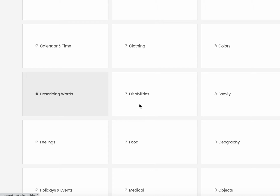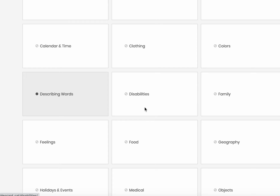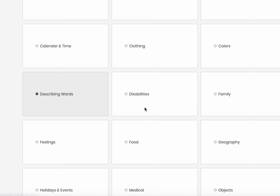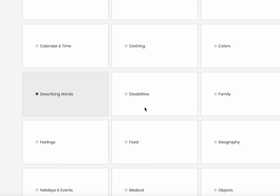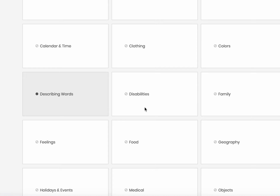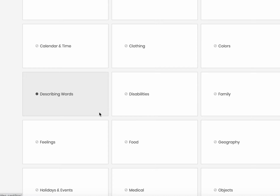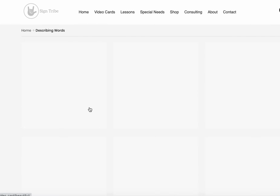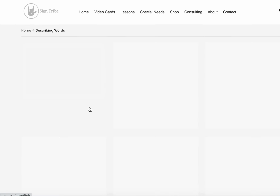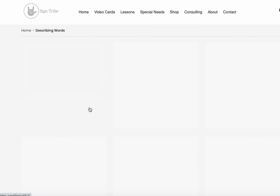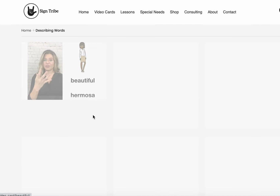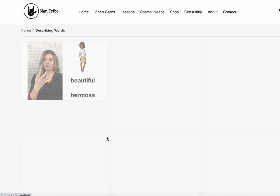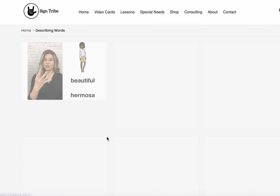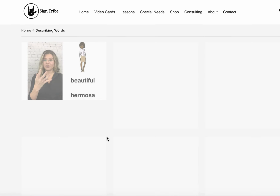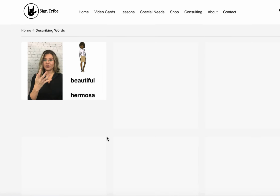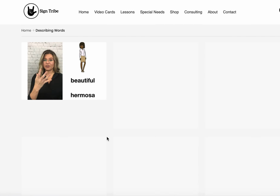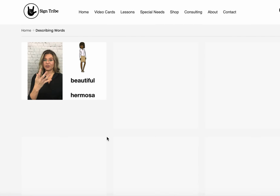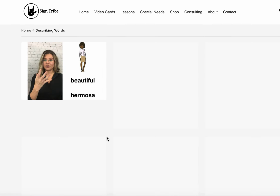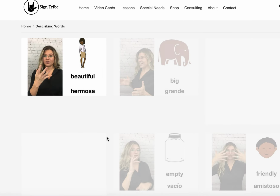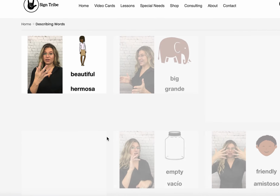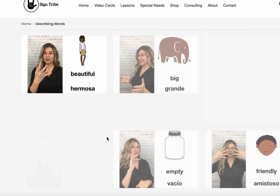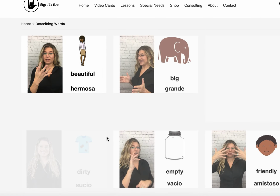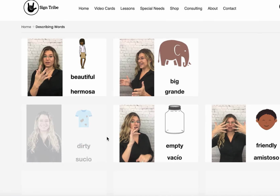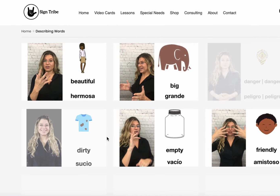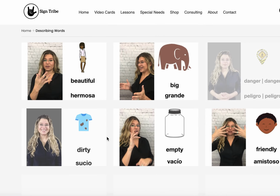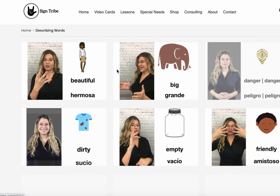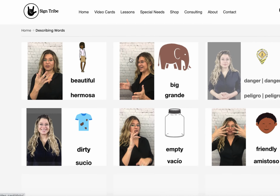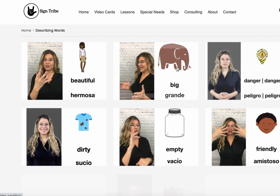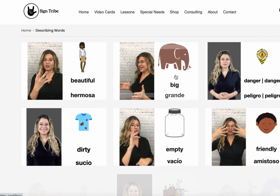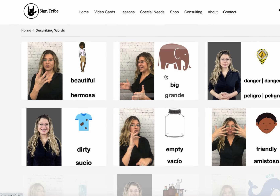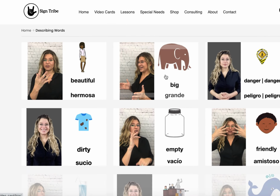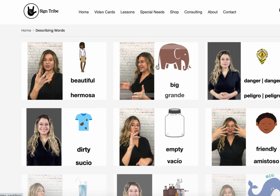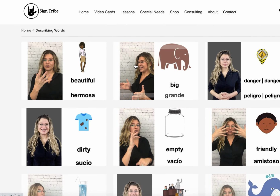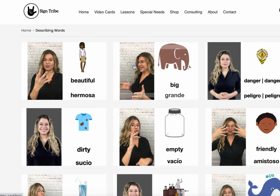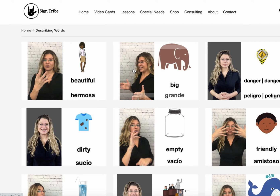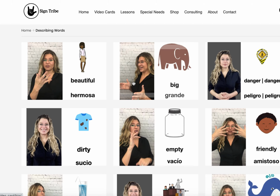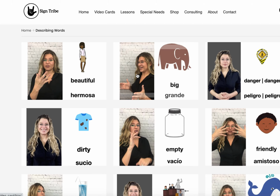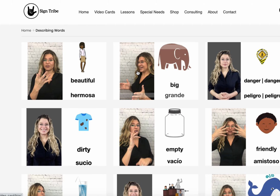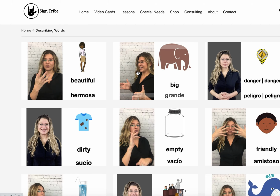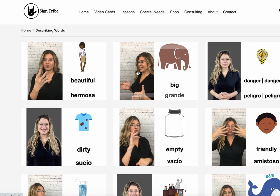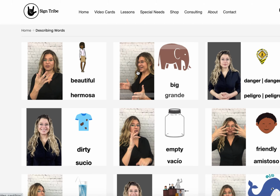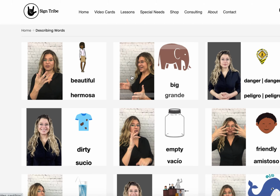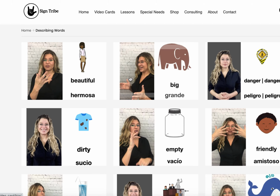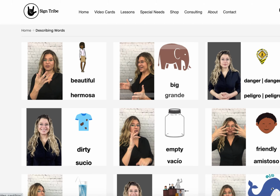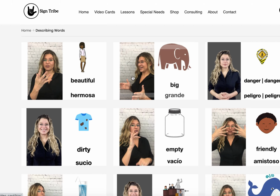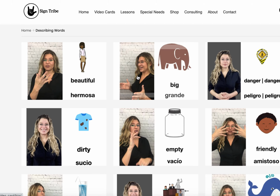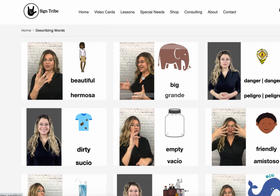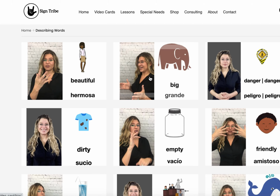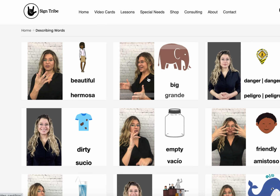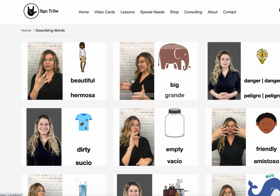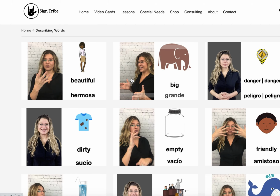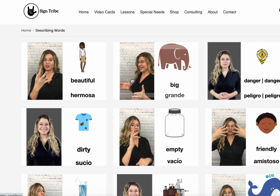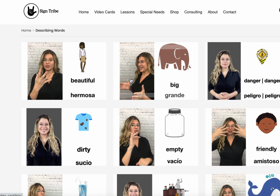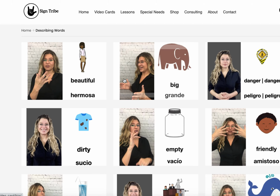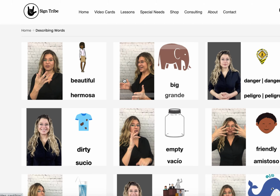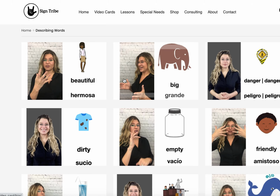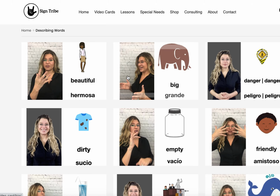that best fits your needs. And so with the video with audio showing you how to sign the word,